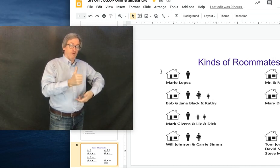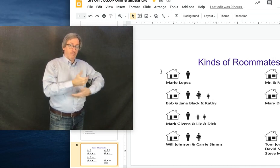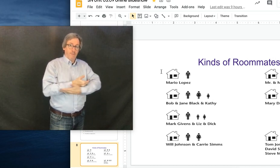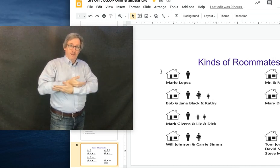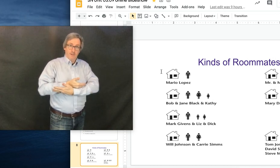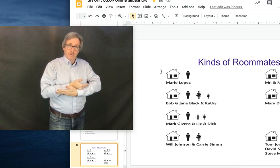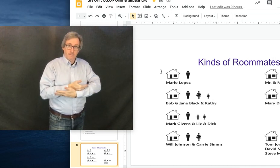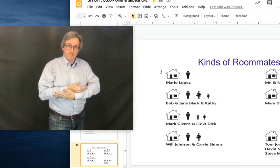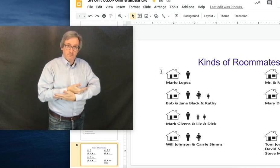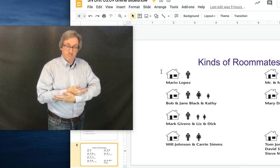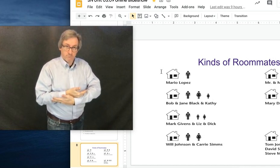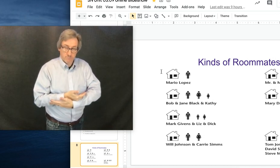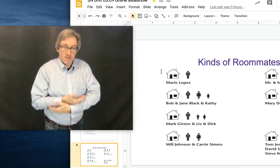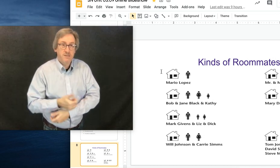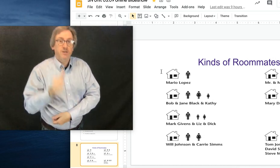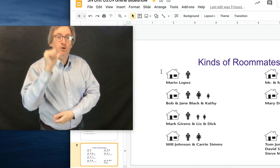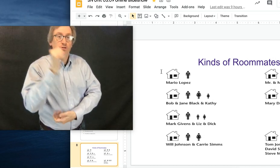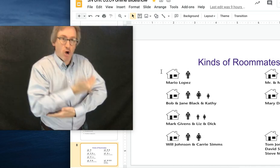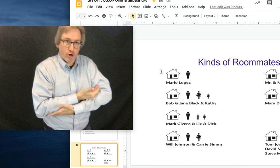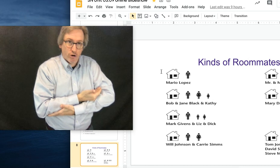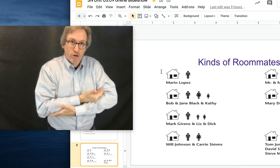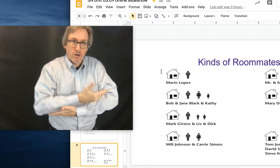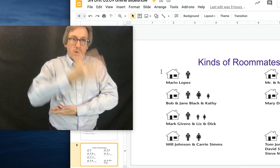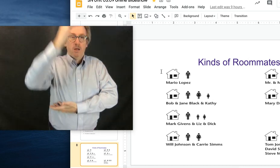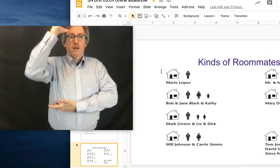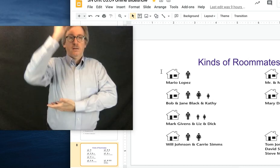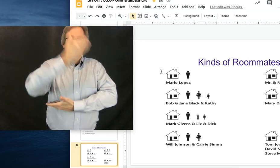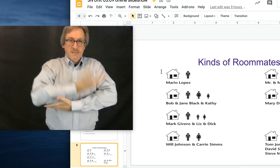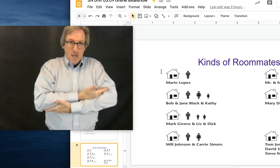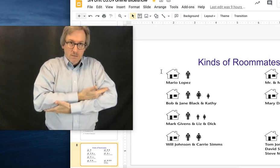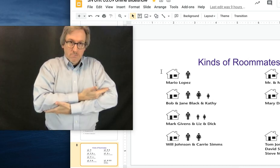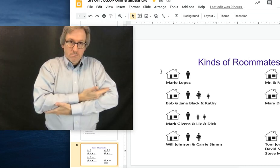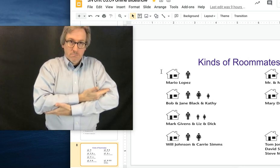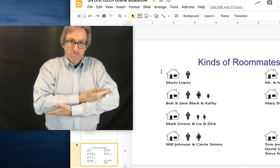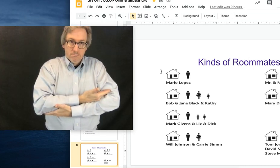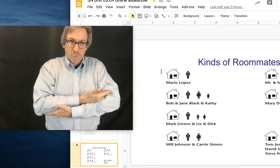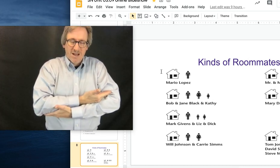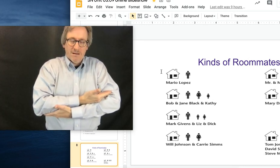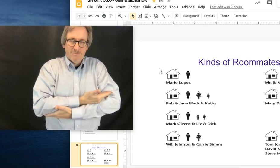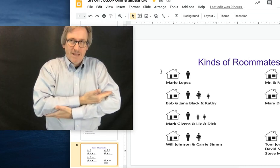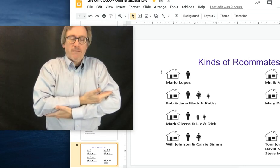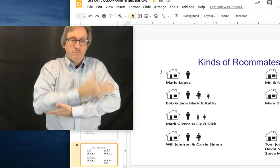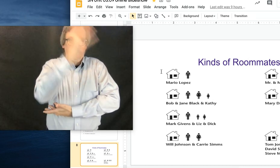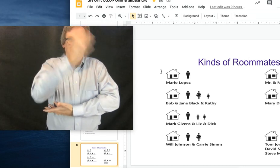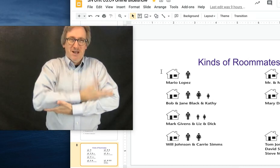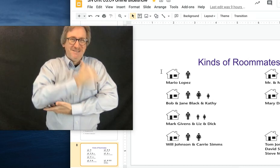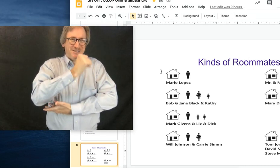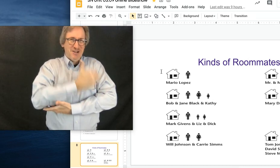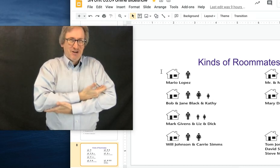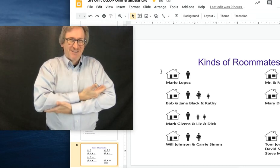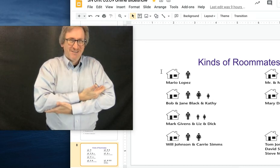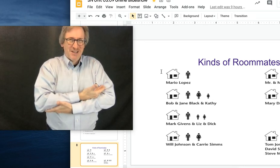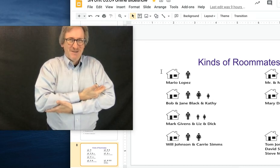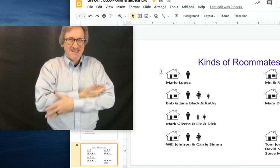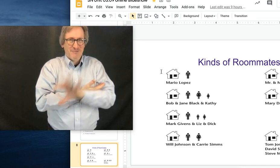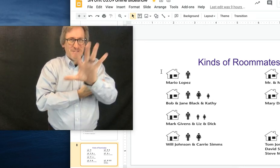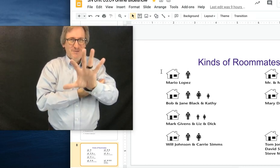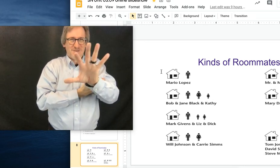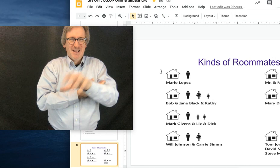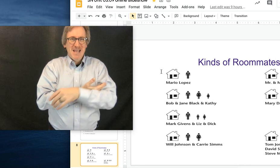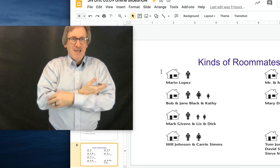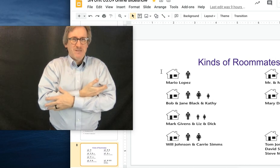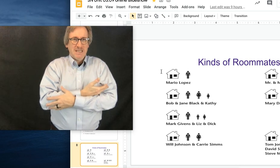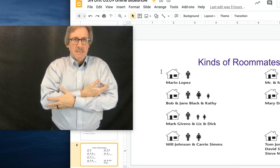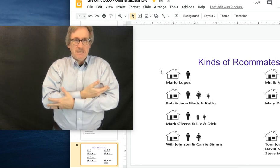girl, baby. So daughter, son. Yeah. Son, daughter. Look at myself.